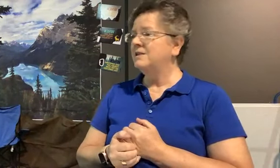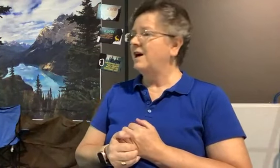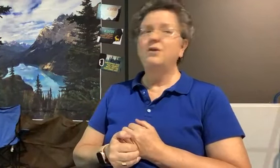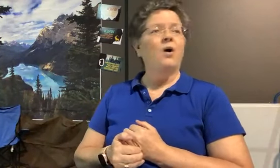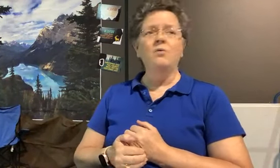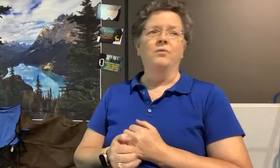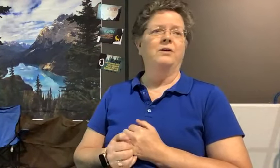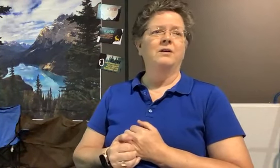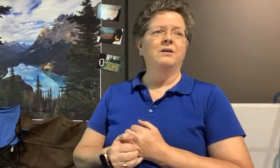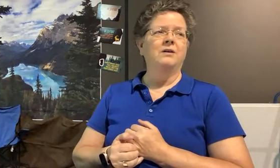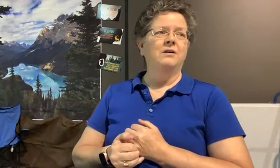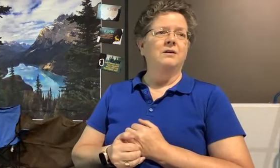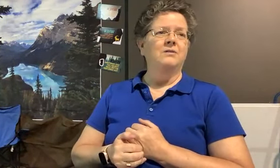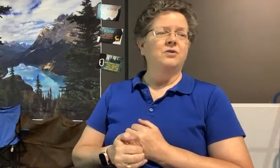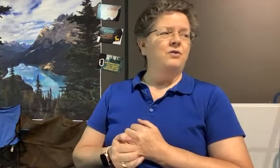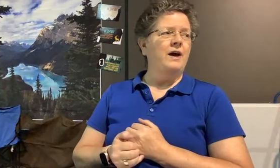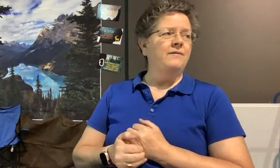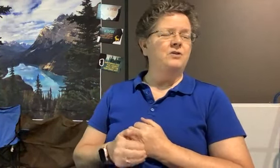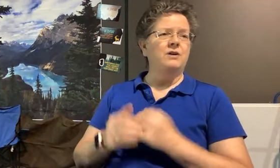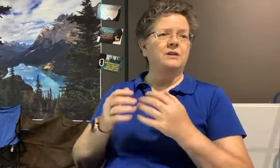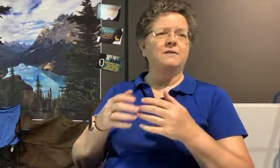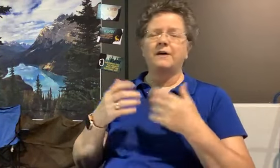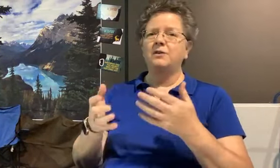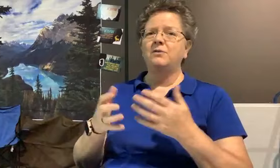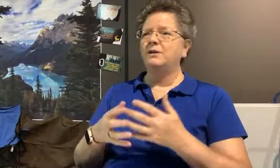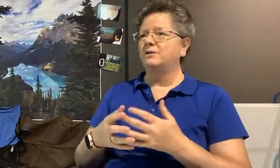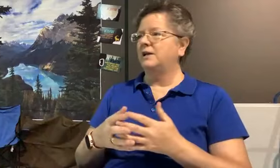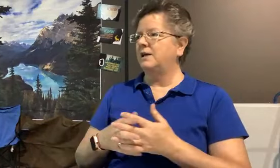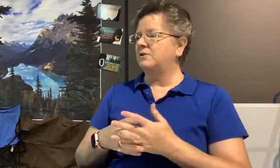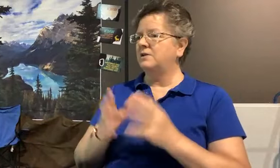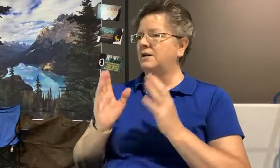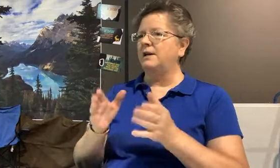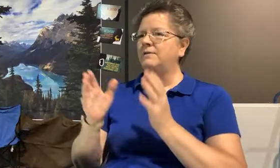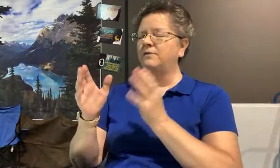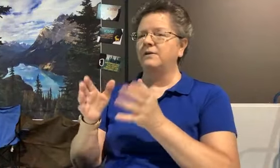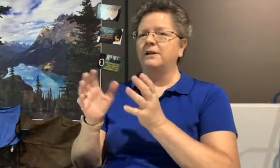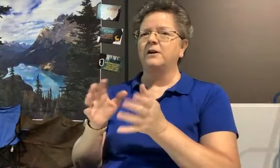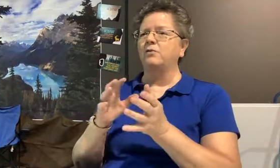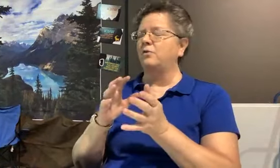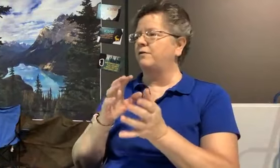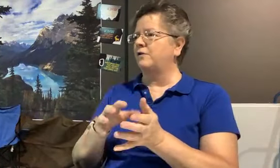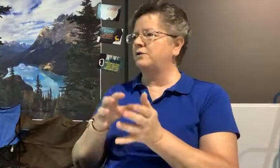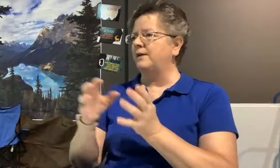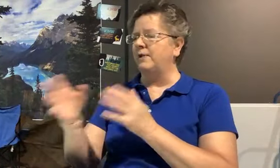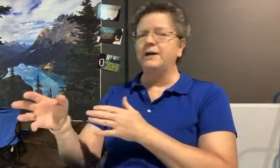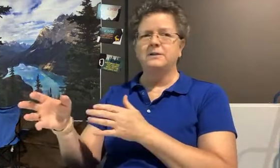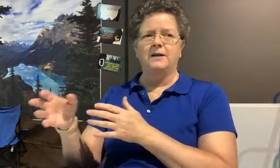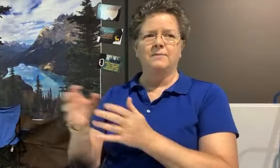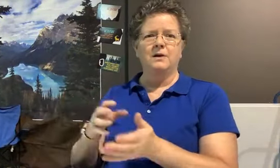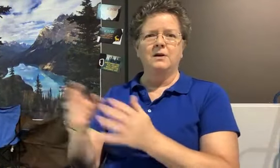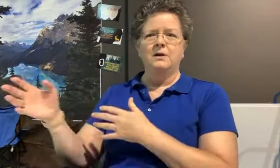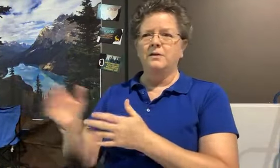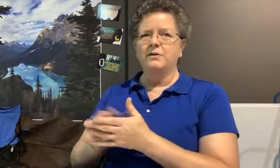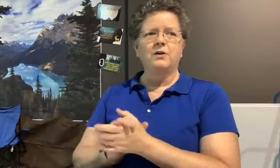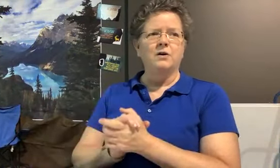not known. So they're having to identify who he is. They can't just say name. They don't go first name, last name, the third.